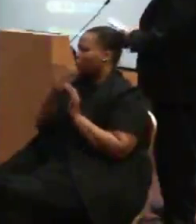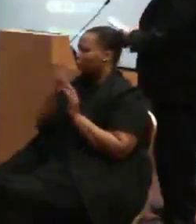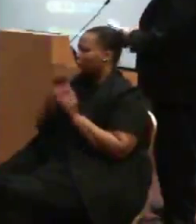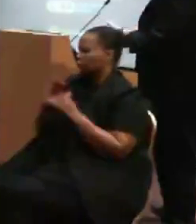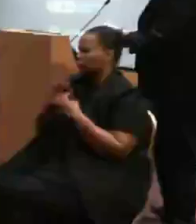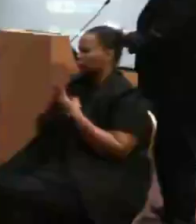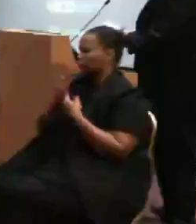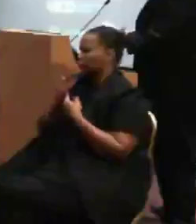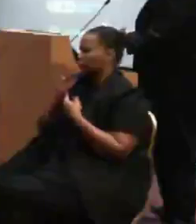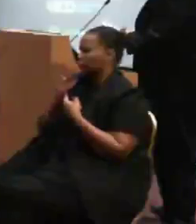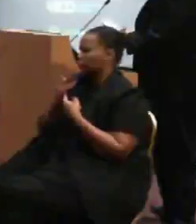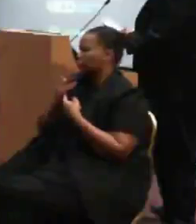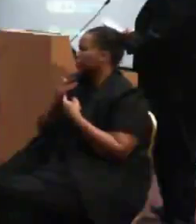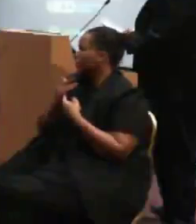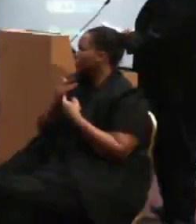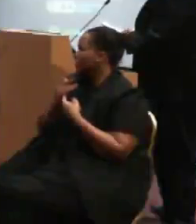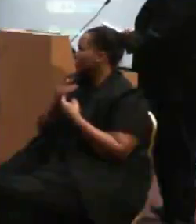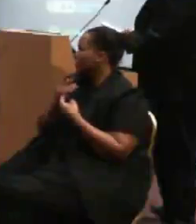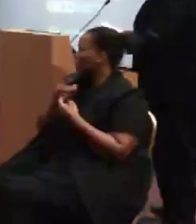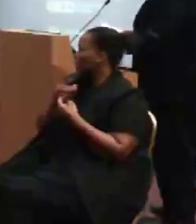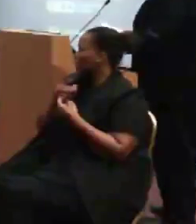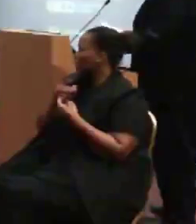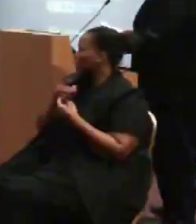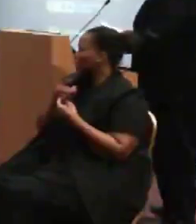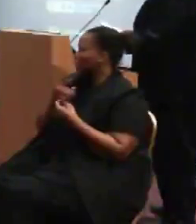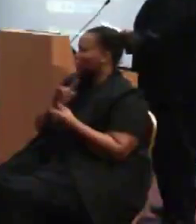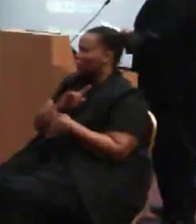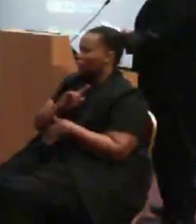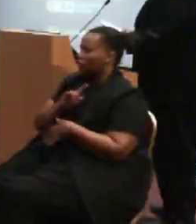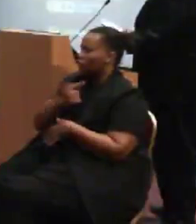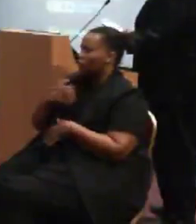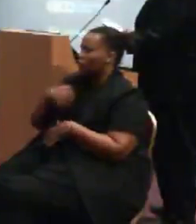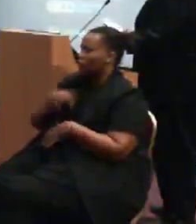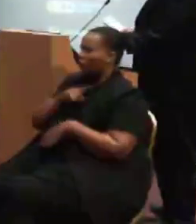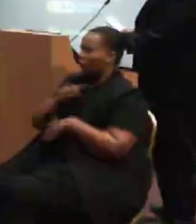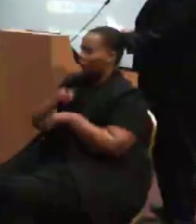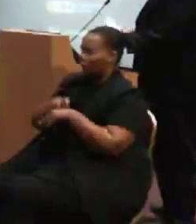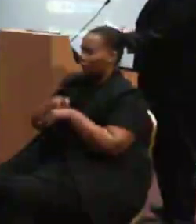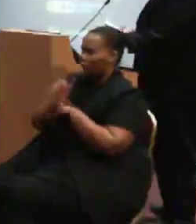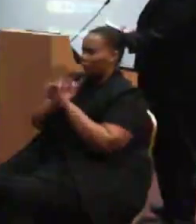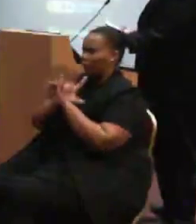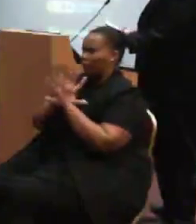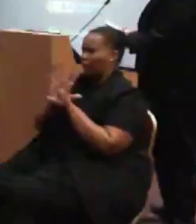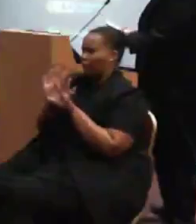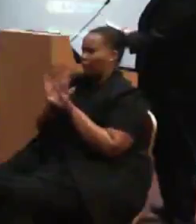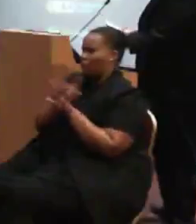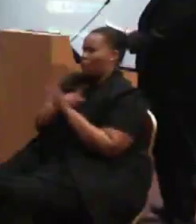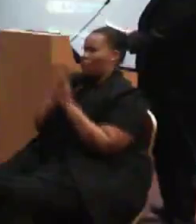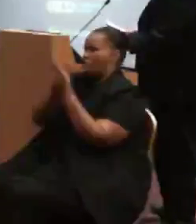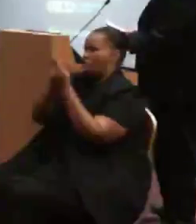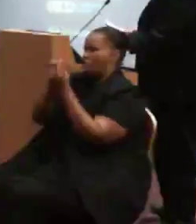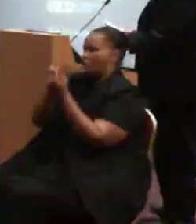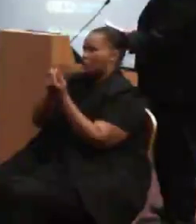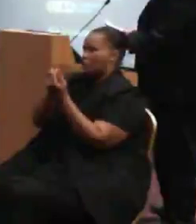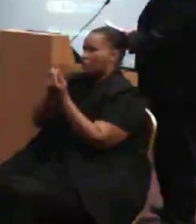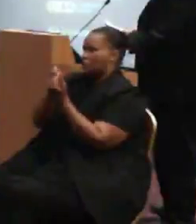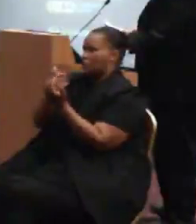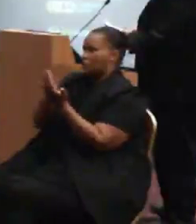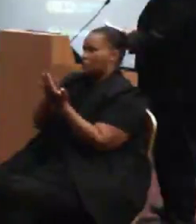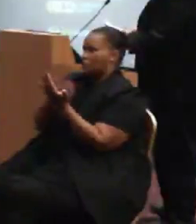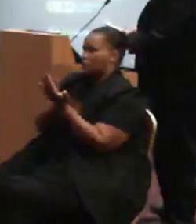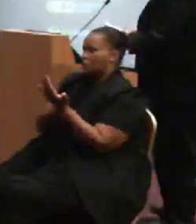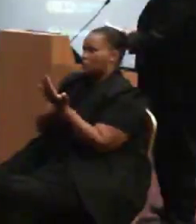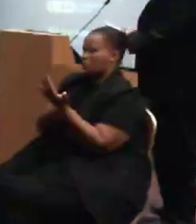that we just get an understanding. Because the financial statements doesn't show Eskom to be insolvent, but maybe there